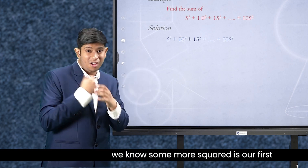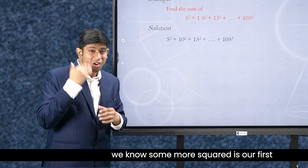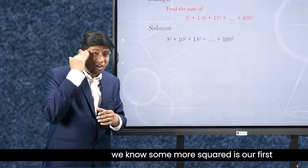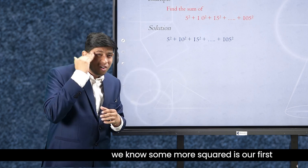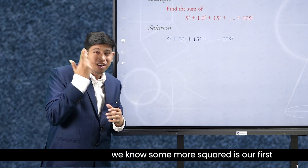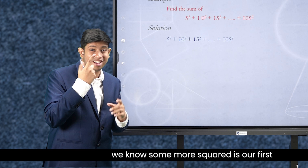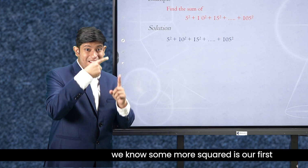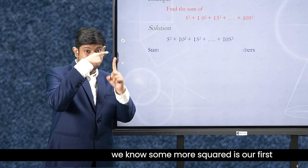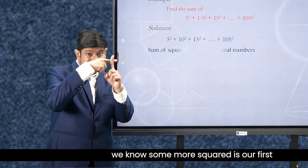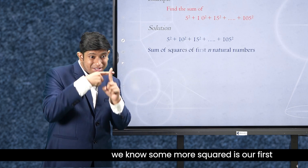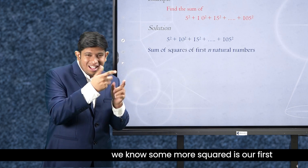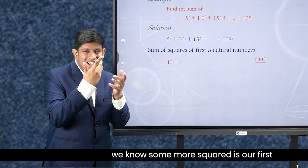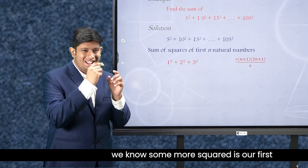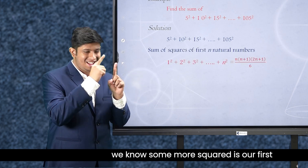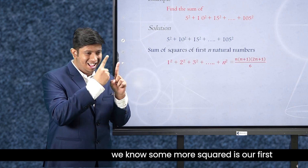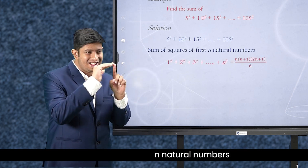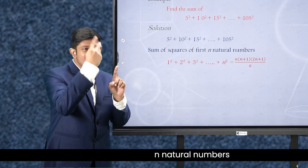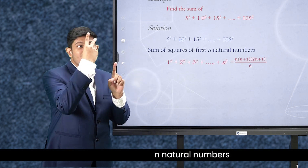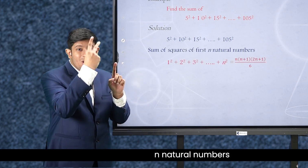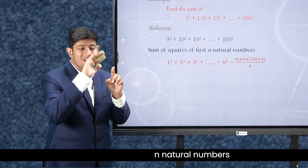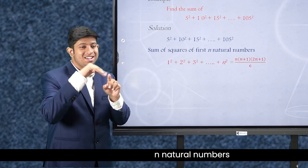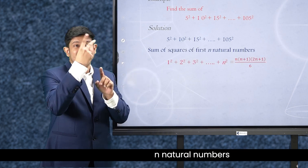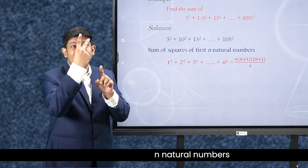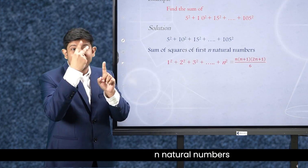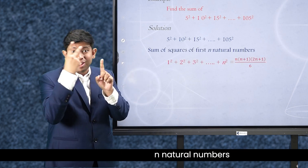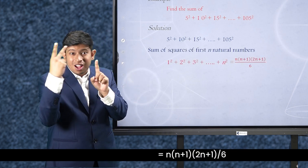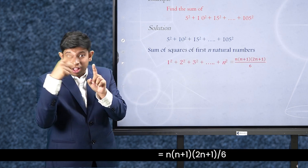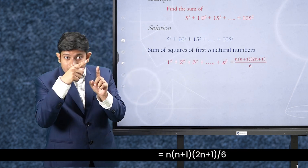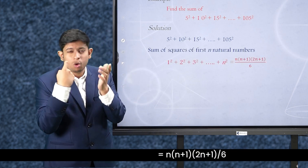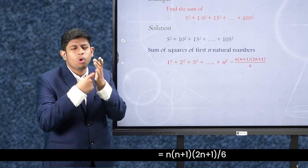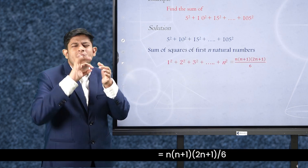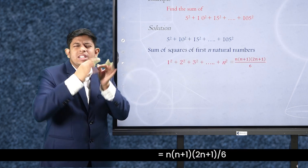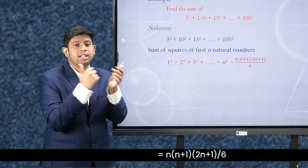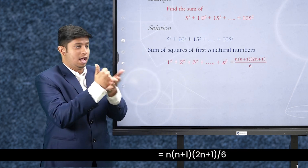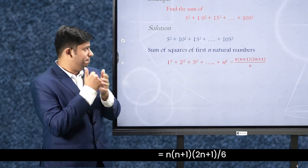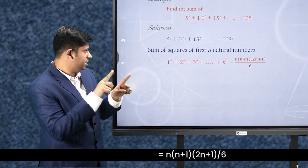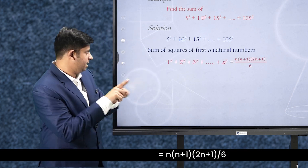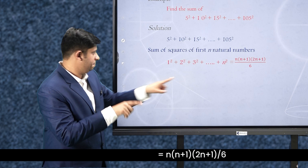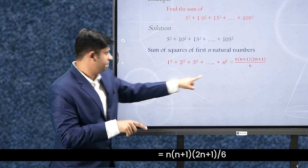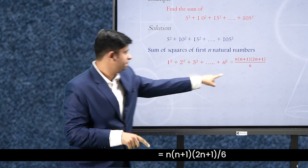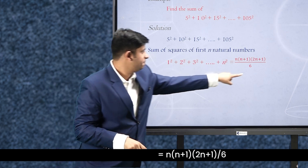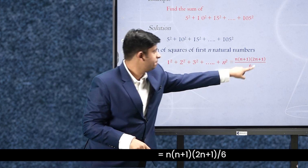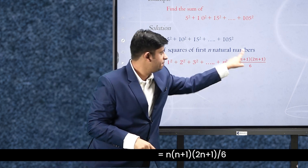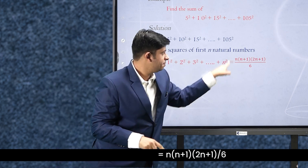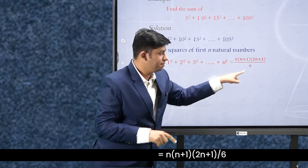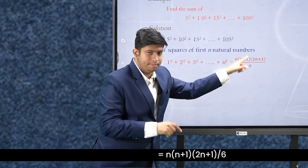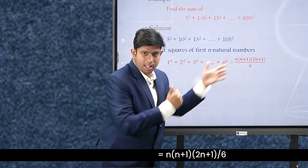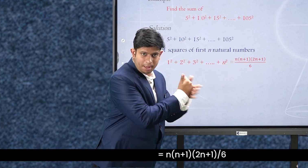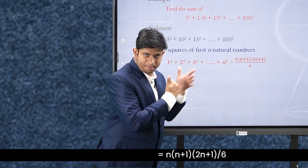We know sum of squares of first n natural numbers is equal to n into n plus 1 into 2n plus 1 by 6.